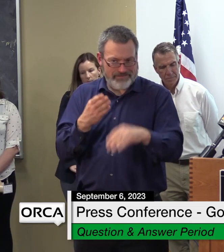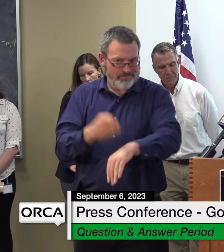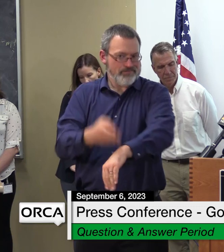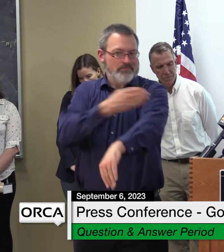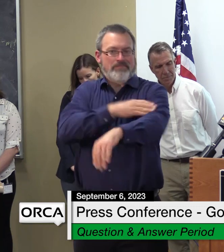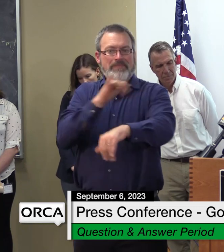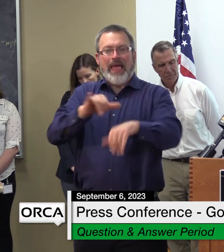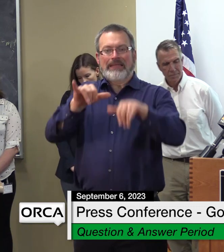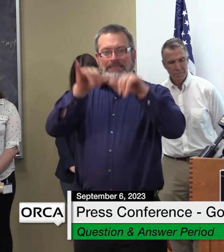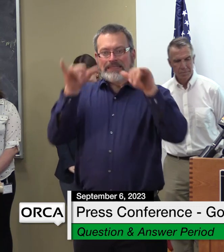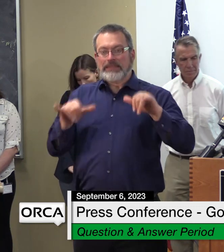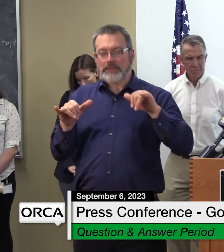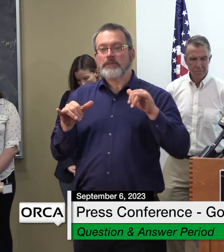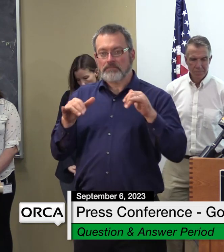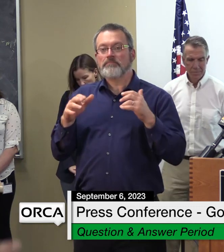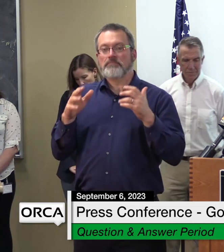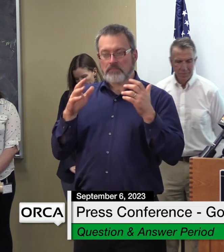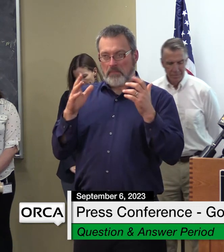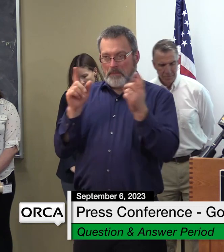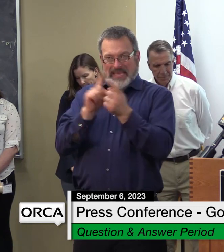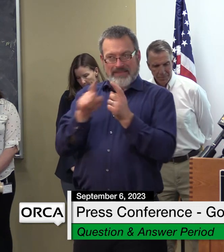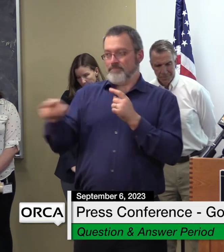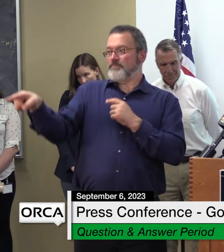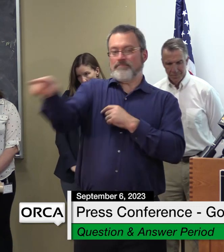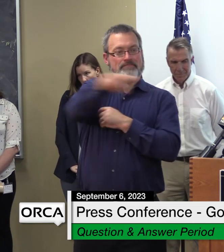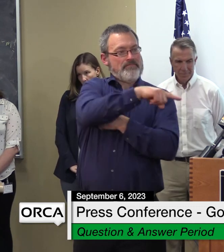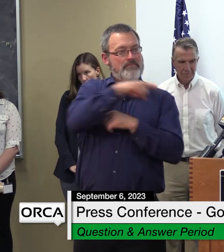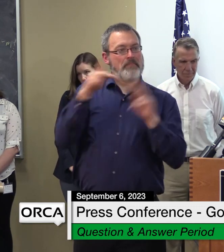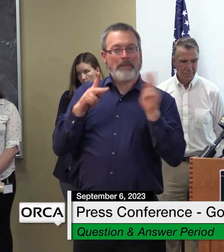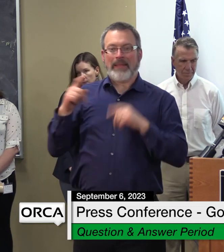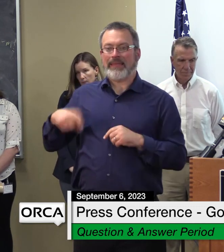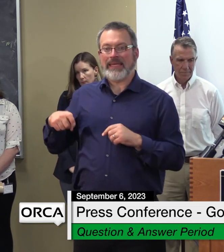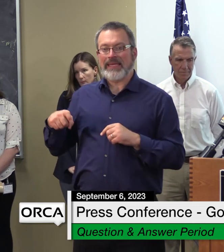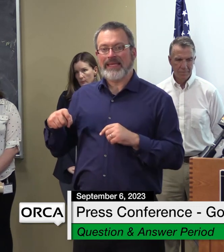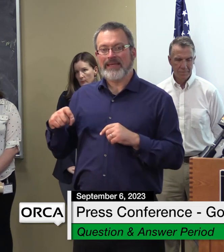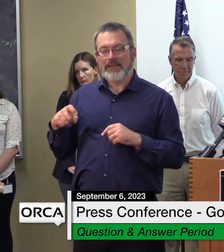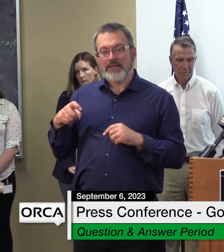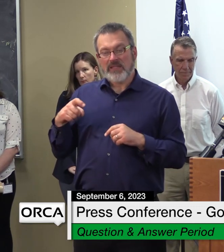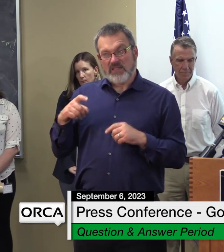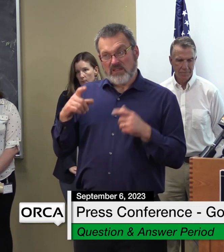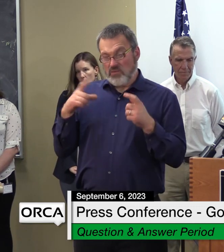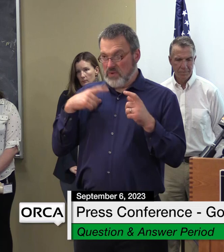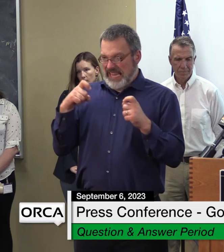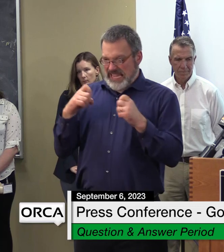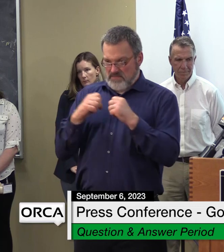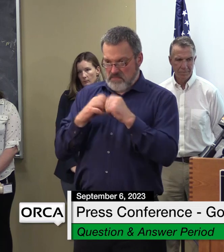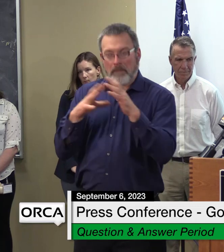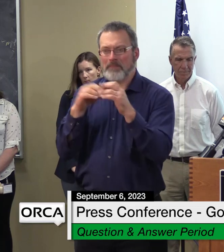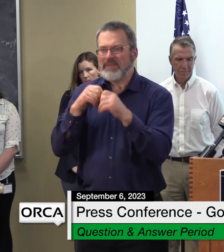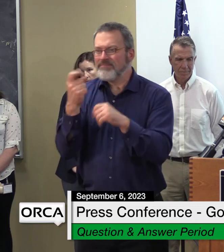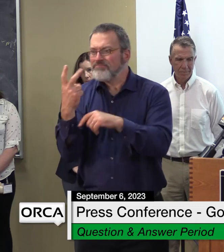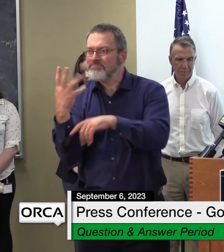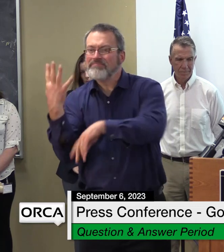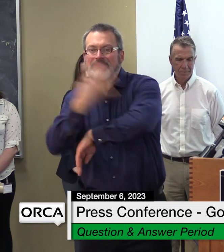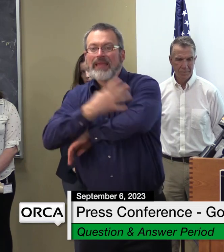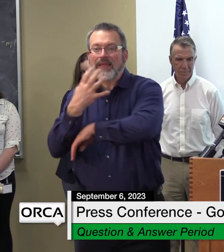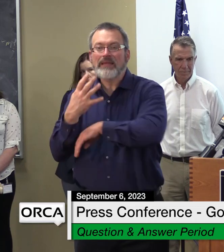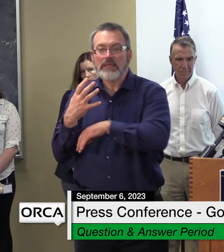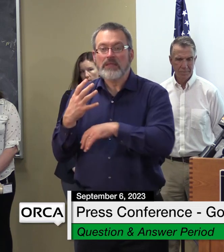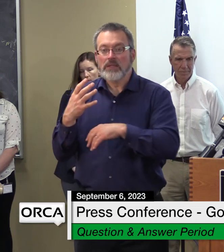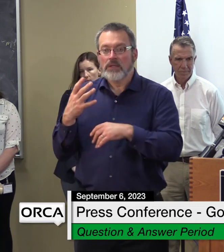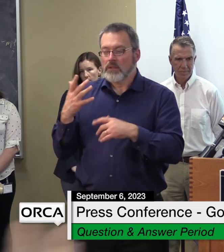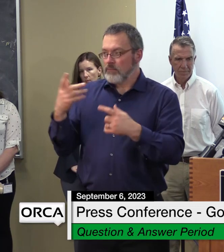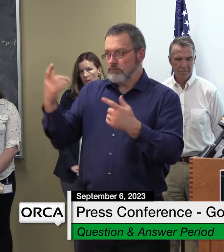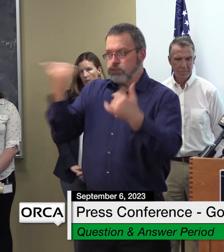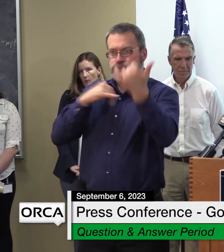needs. Within a matter of days, the department increased the agents on the phone because we knew that was a pinch point during